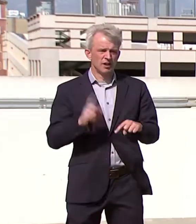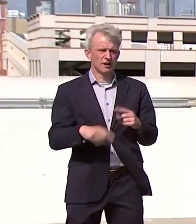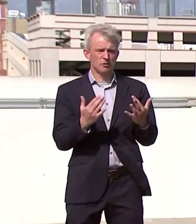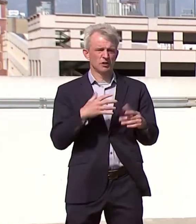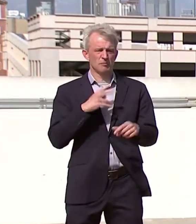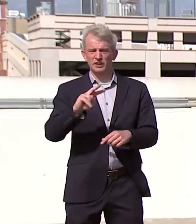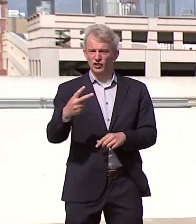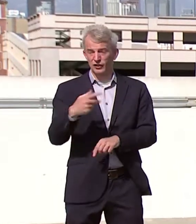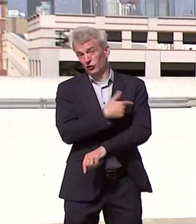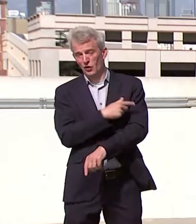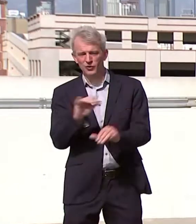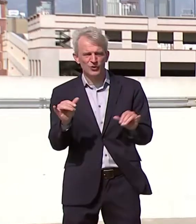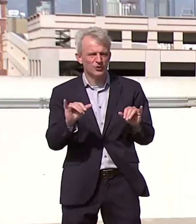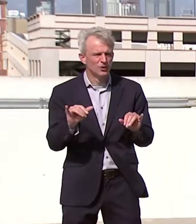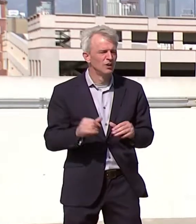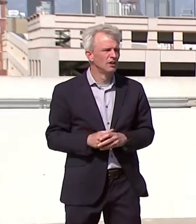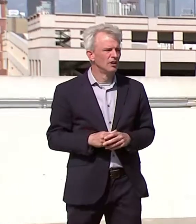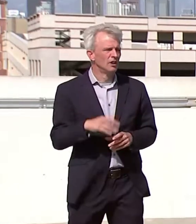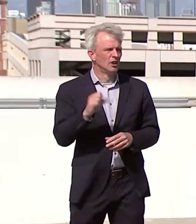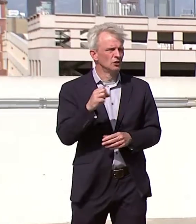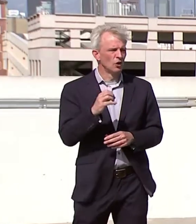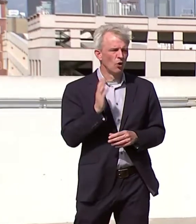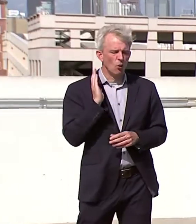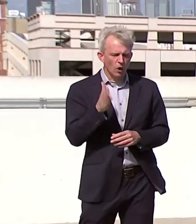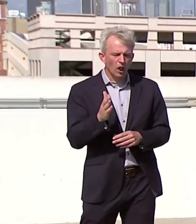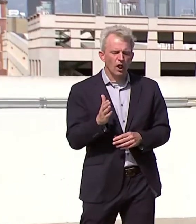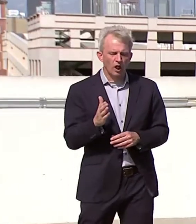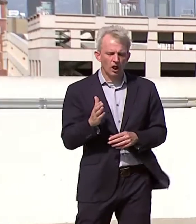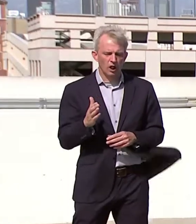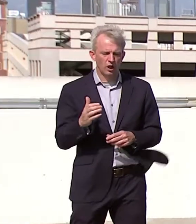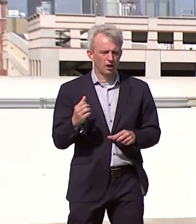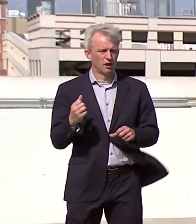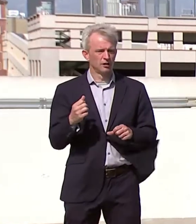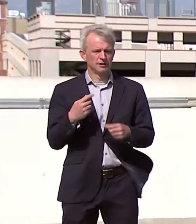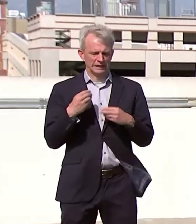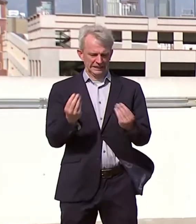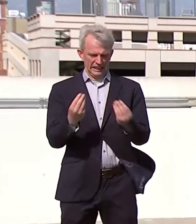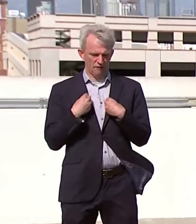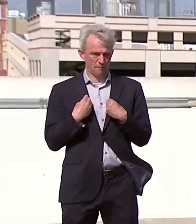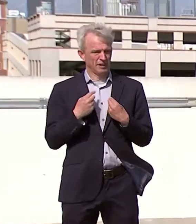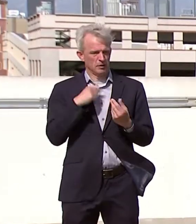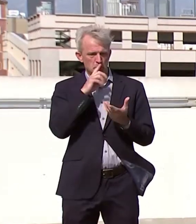second shot, too. So it's going to ease my mind that I'm going to be